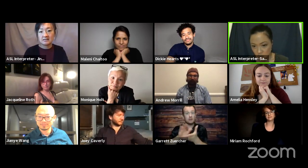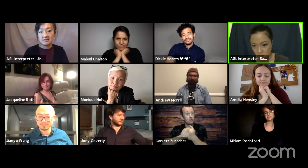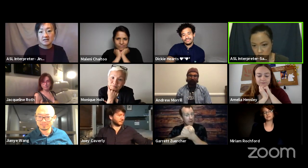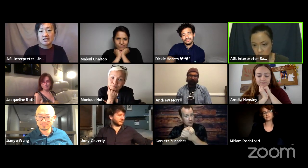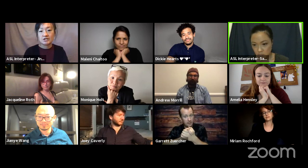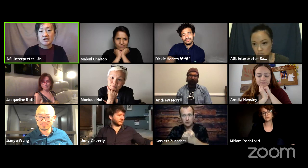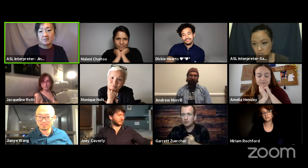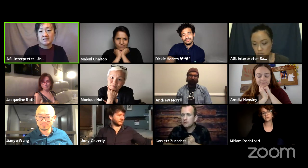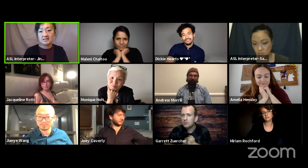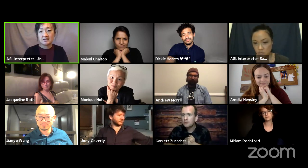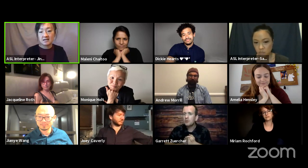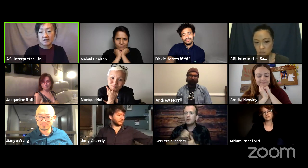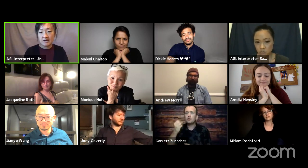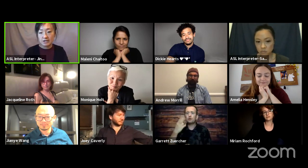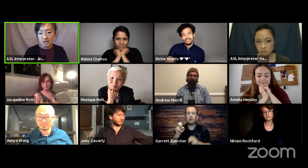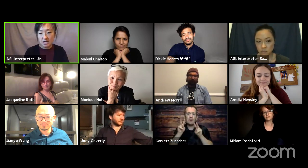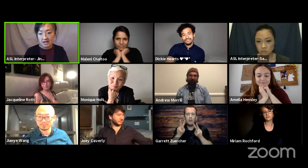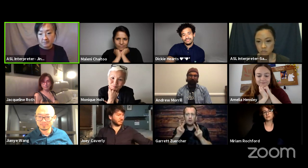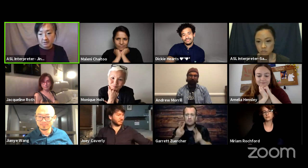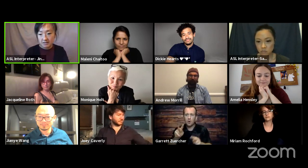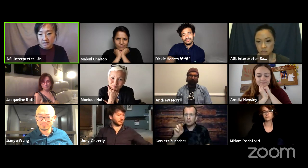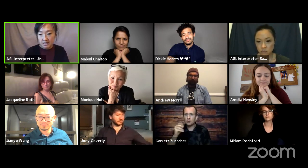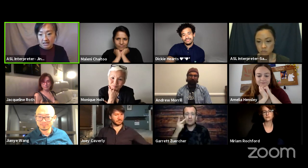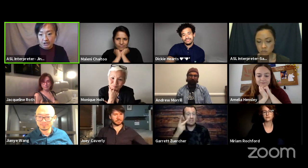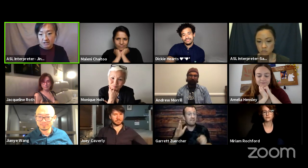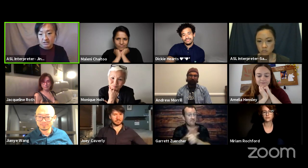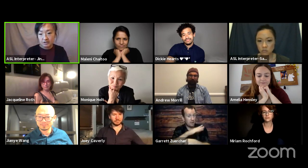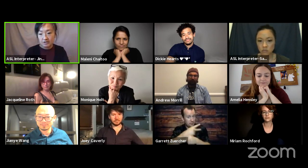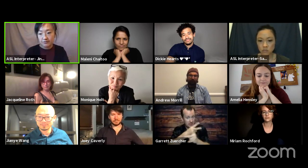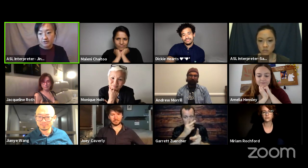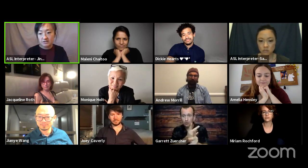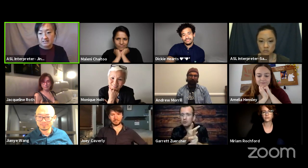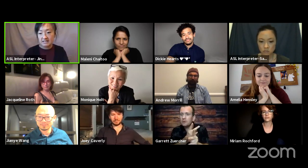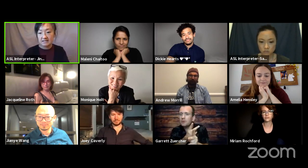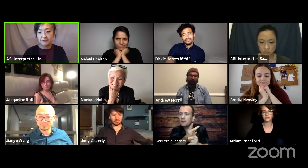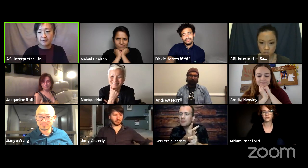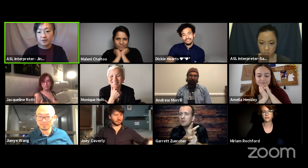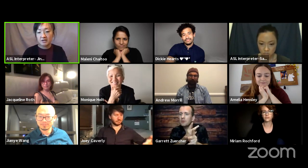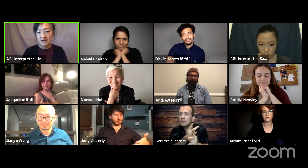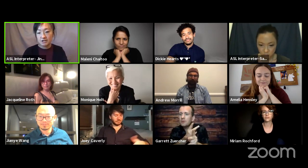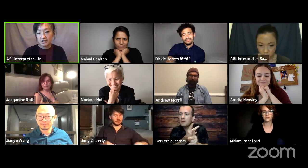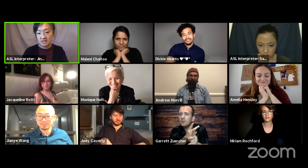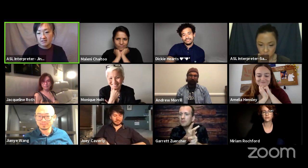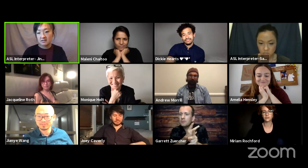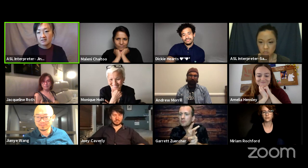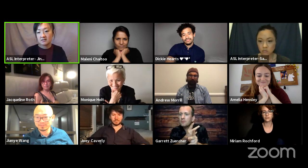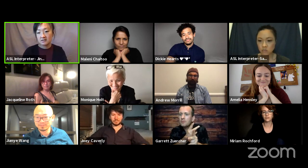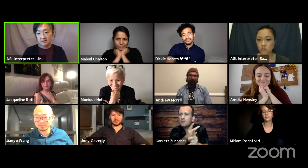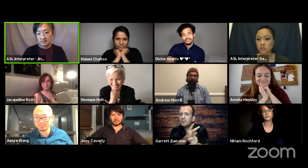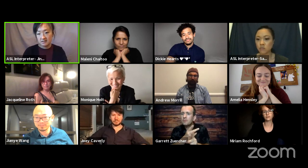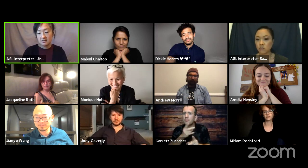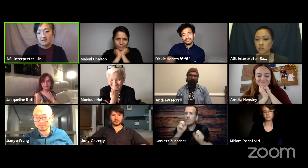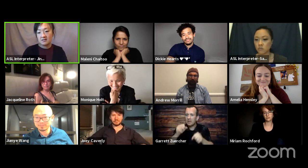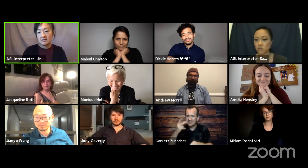Joanne Dean. Great job. A great job. And she is looking forward to seeing the full production.